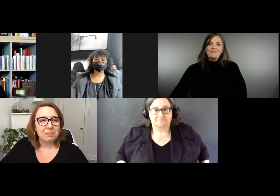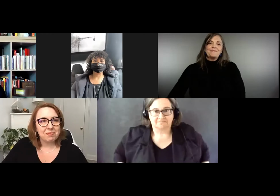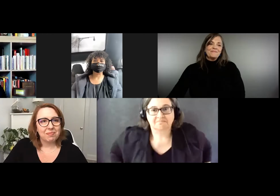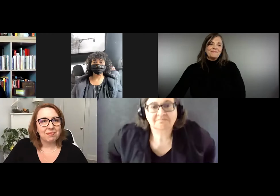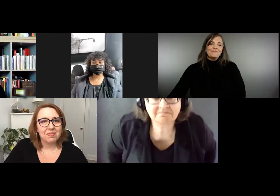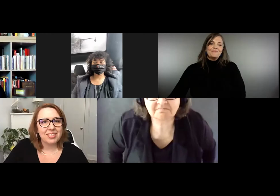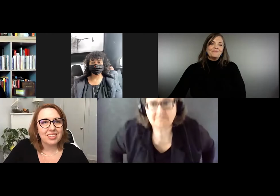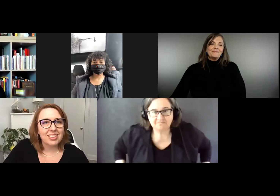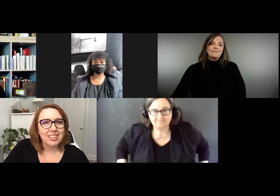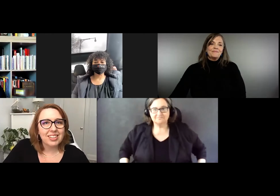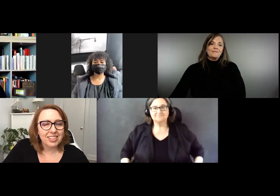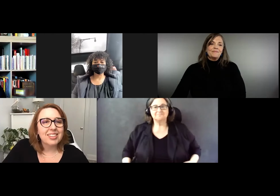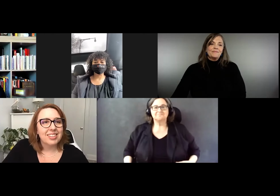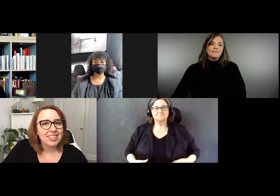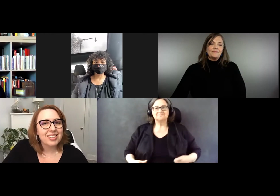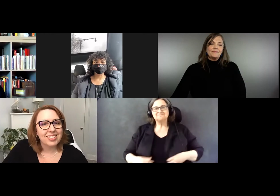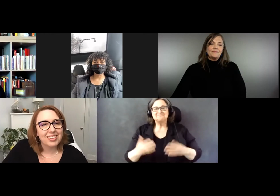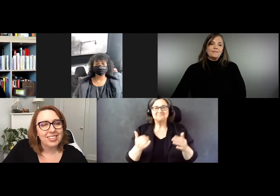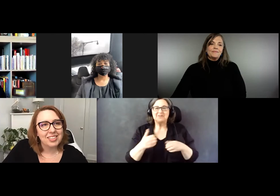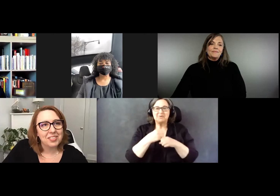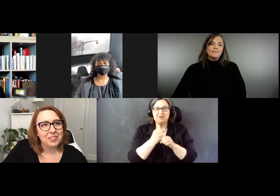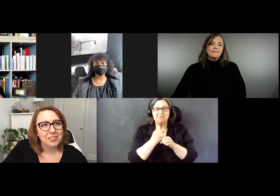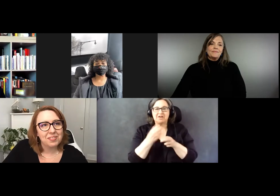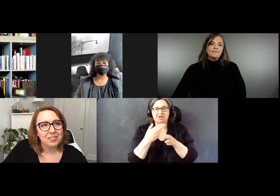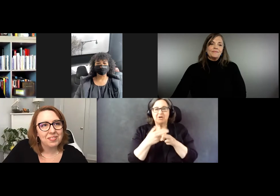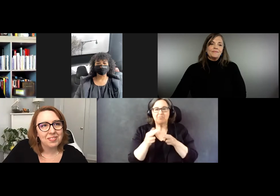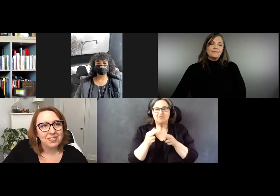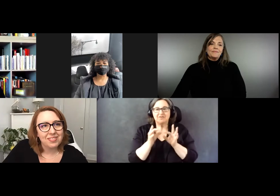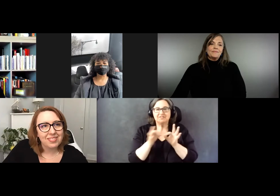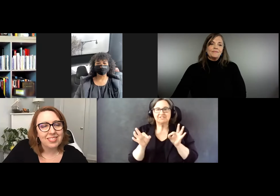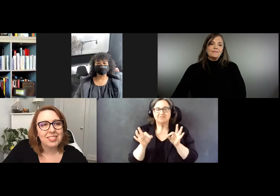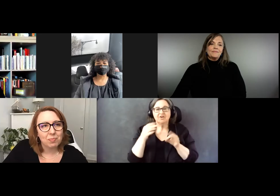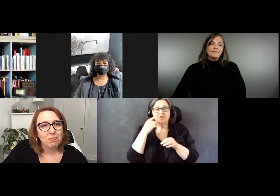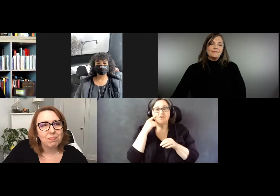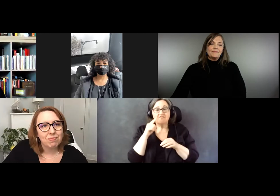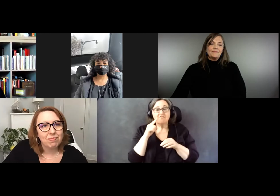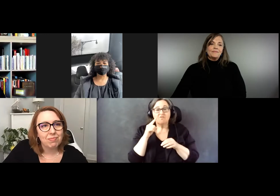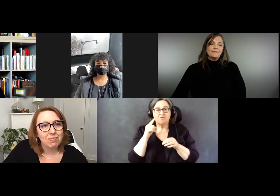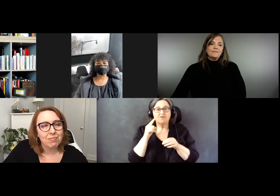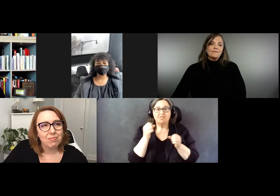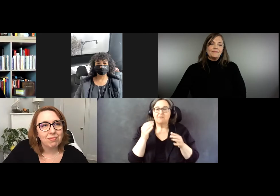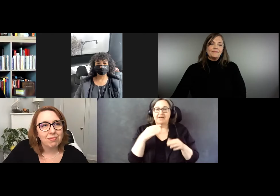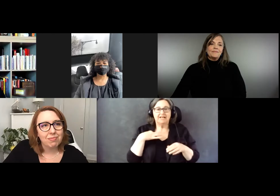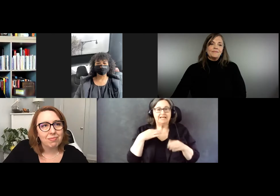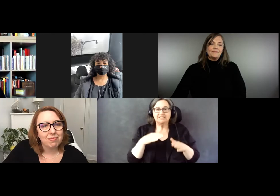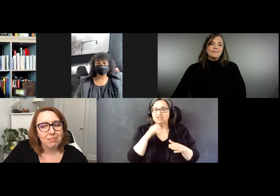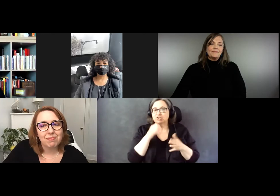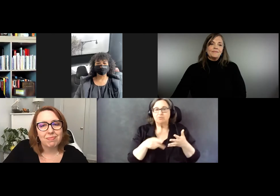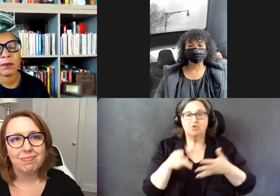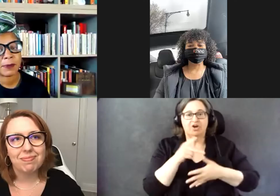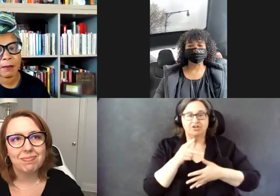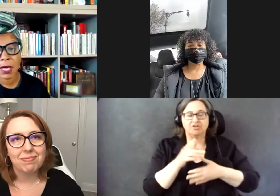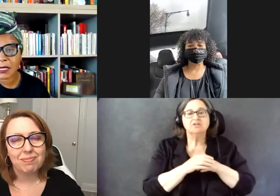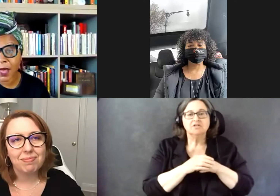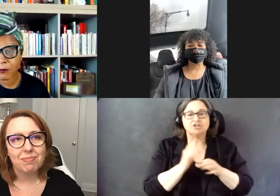brief statement if you will um uh on behalf of the fact that many candidates did not prioritize joining this